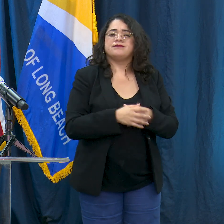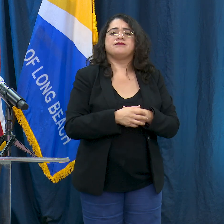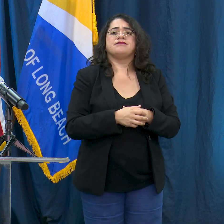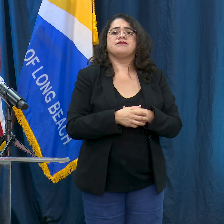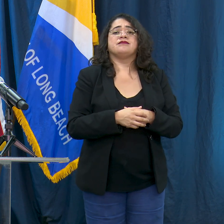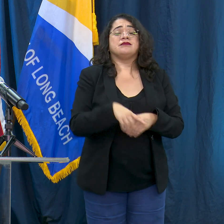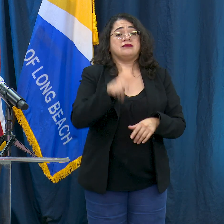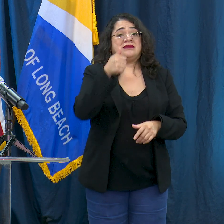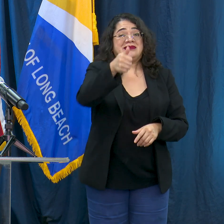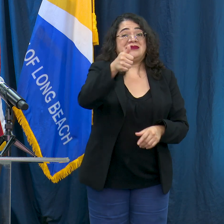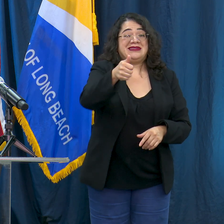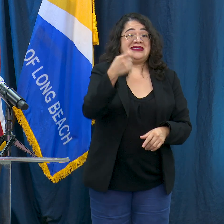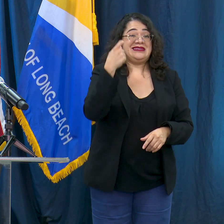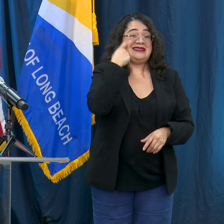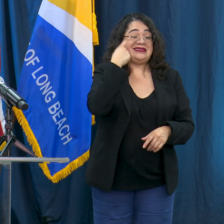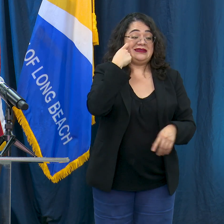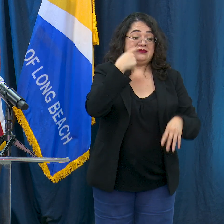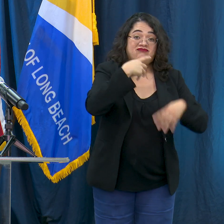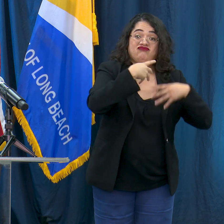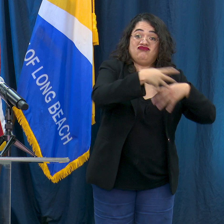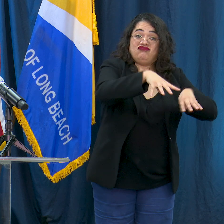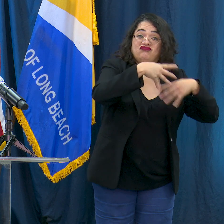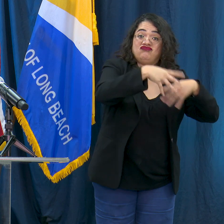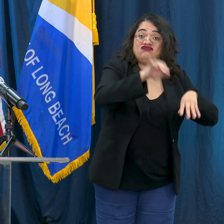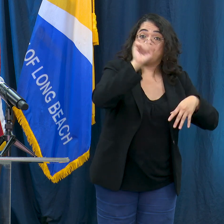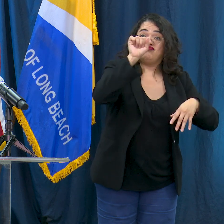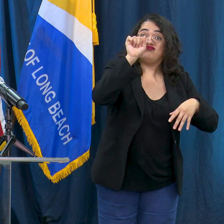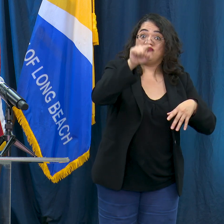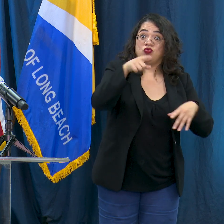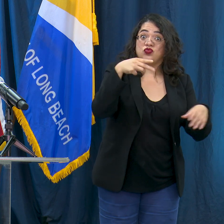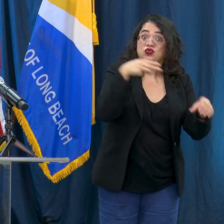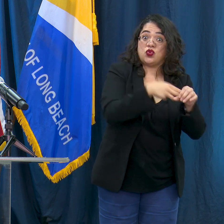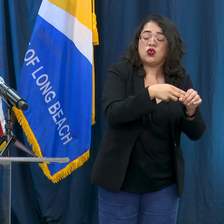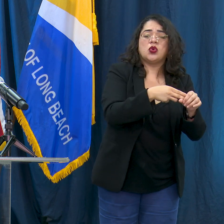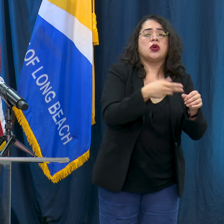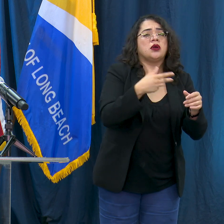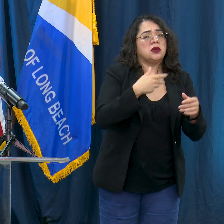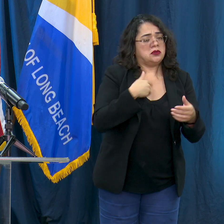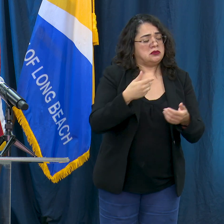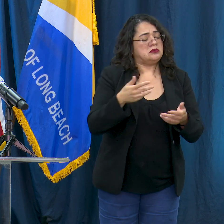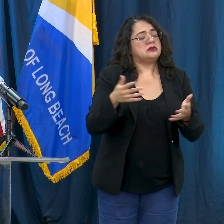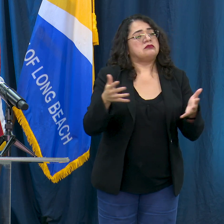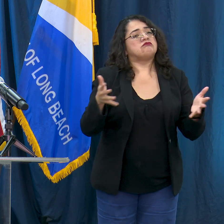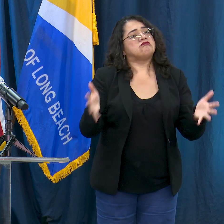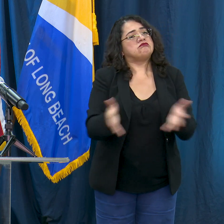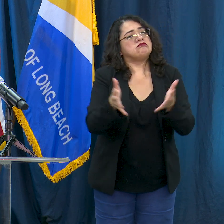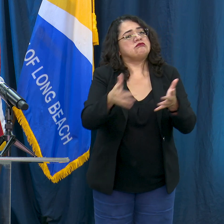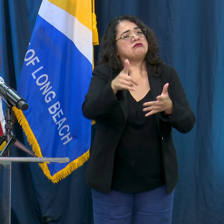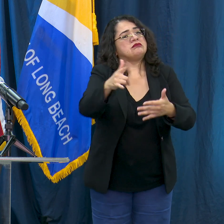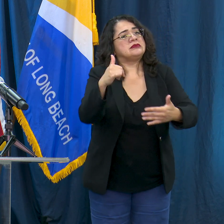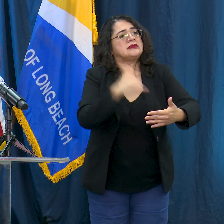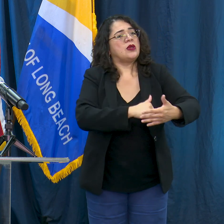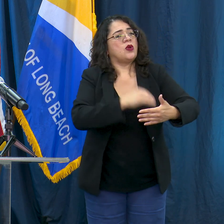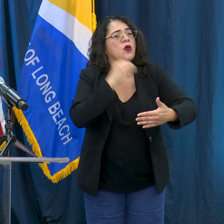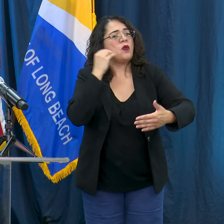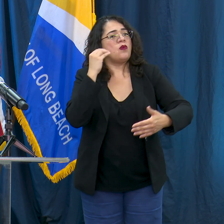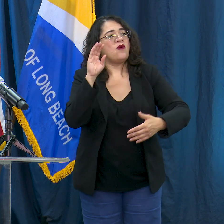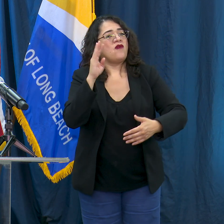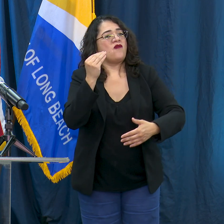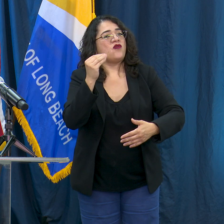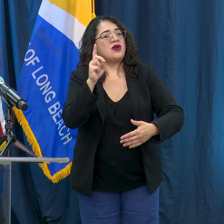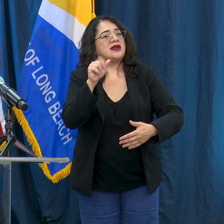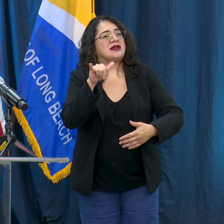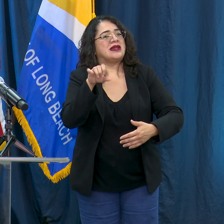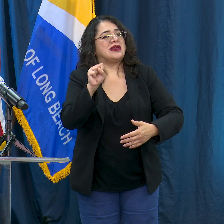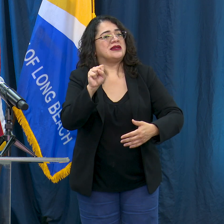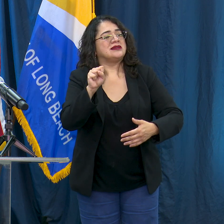if you've participated in a protest, then you may consider quarantining yourself for 14 days and then really